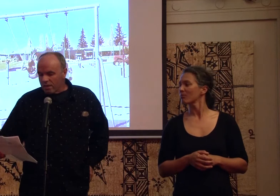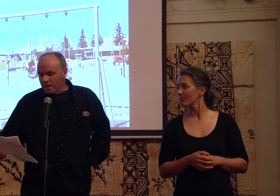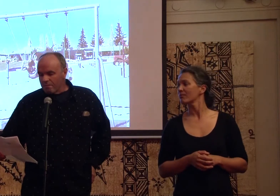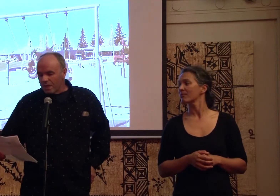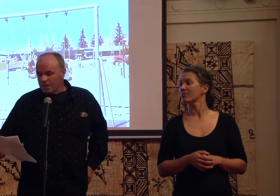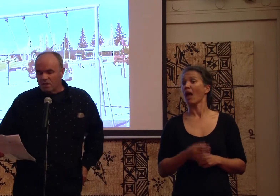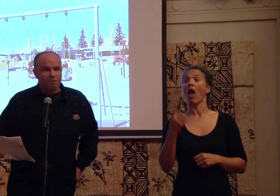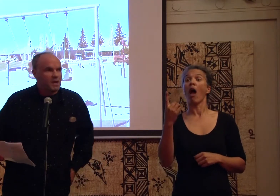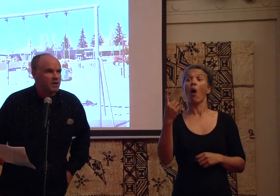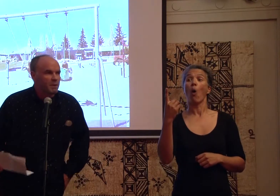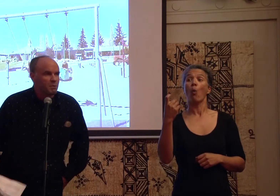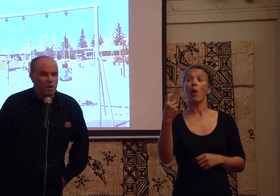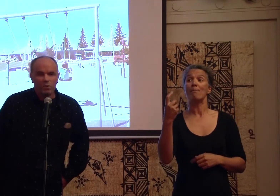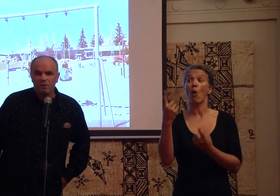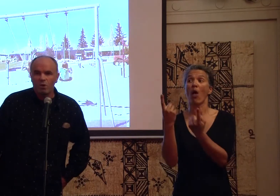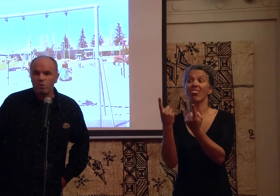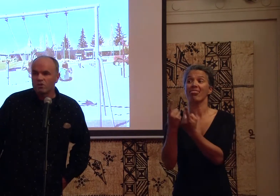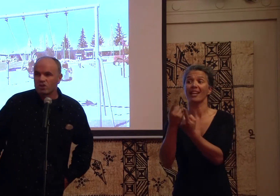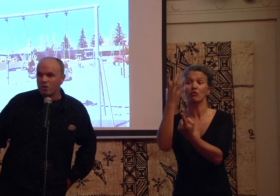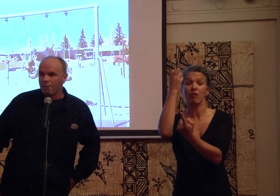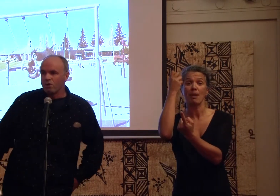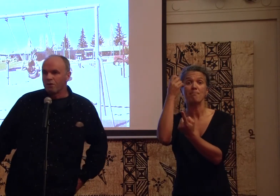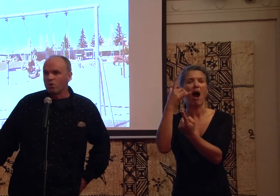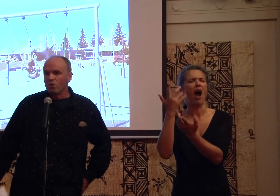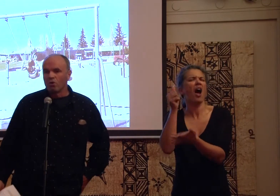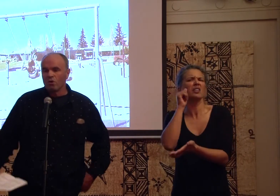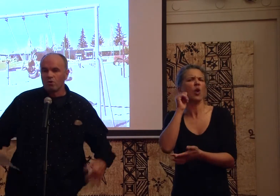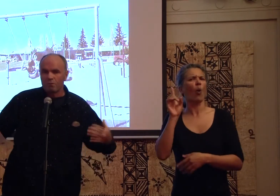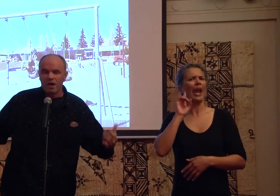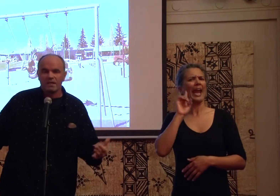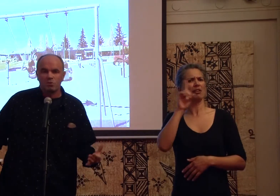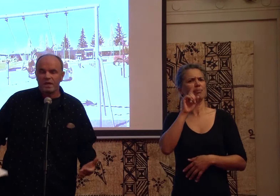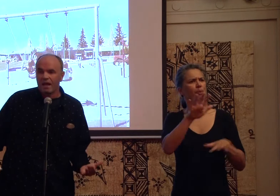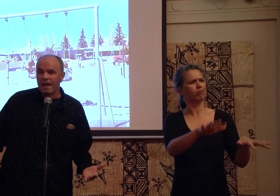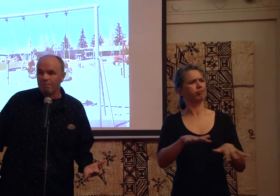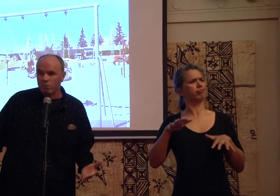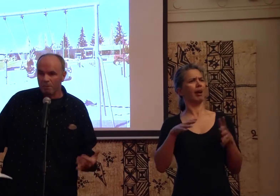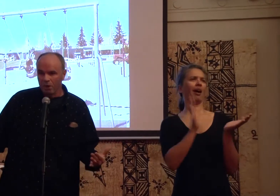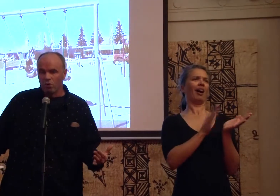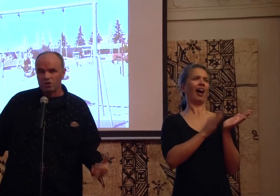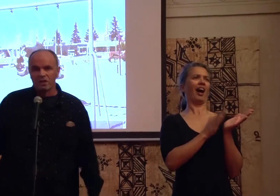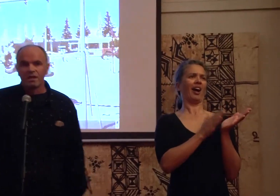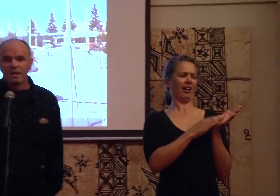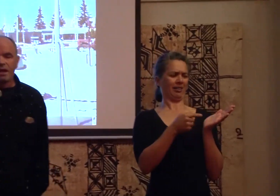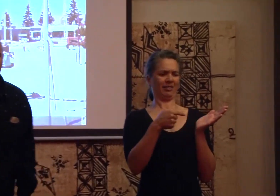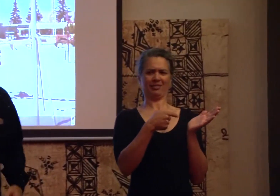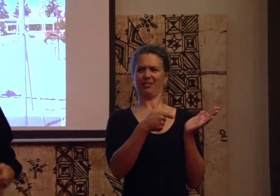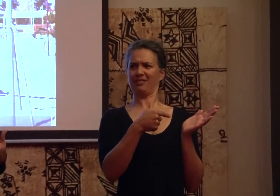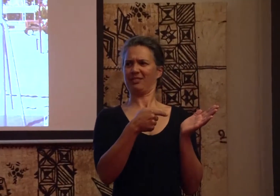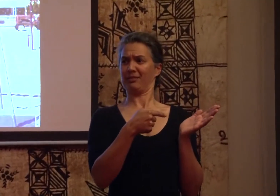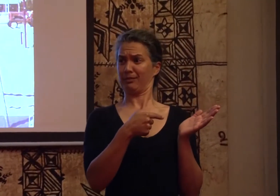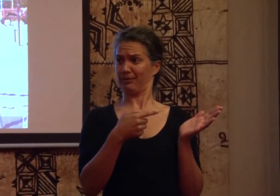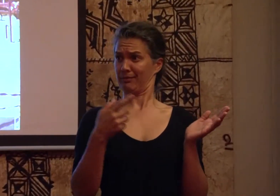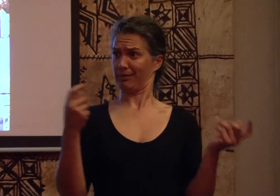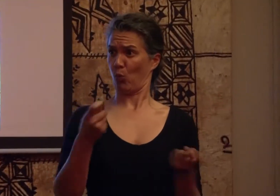One other thing is that for hearing people, when we want to show approval or praise, we clap, we applaud.